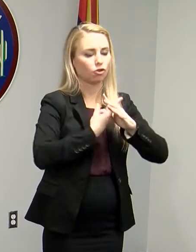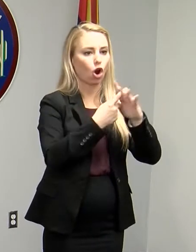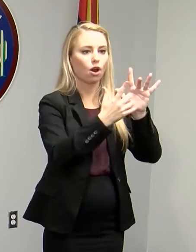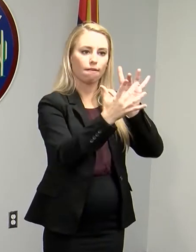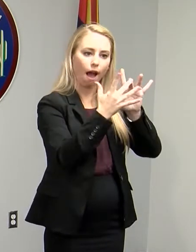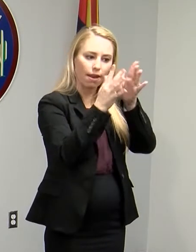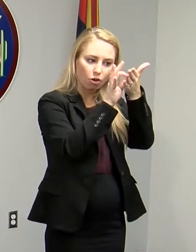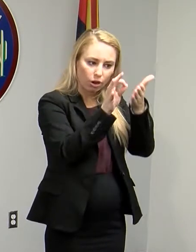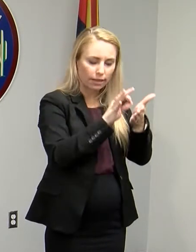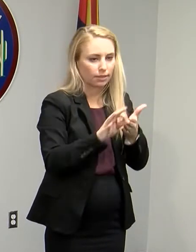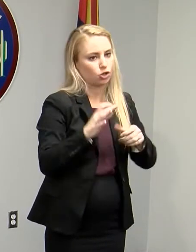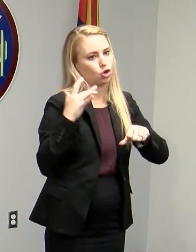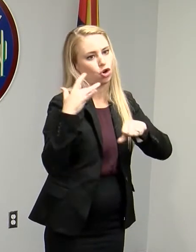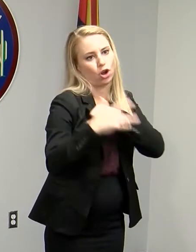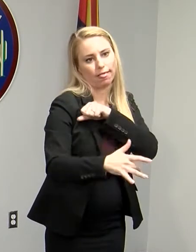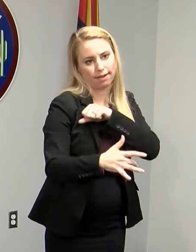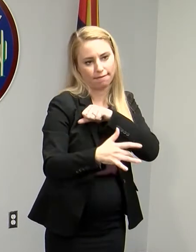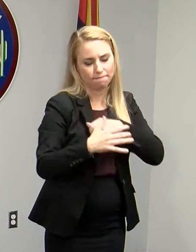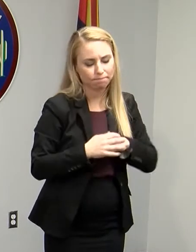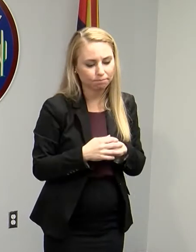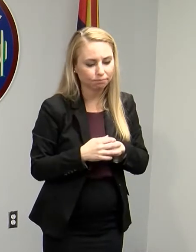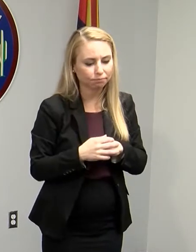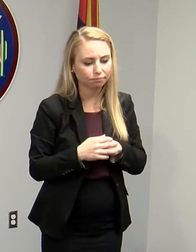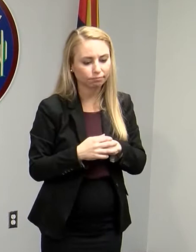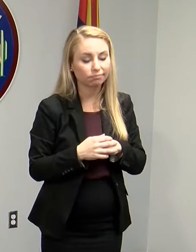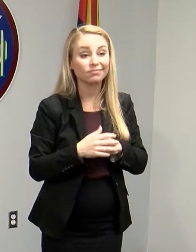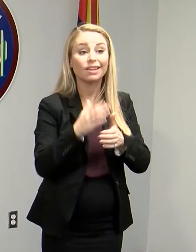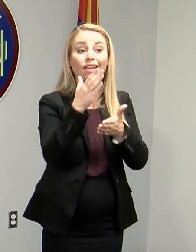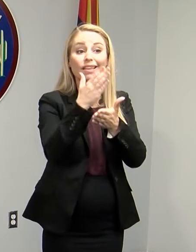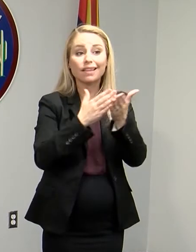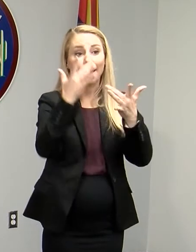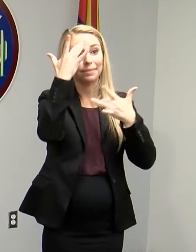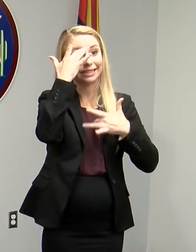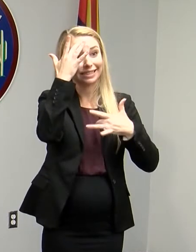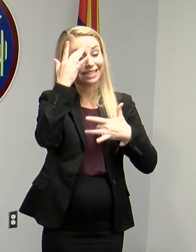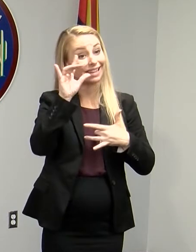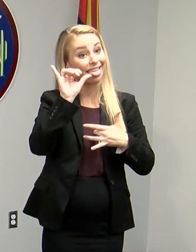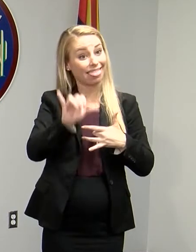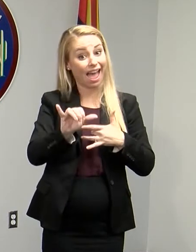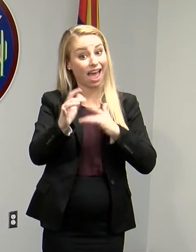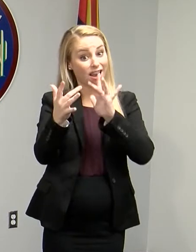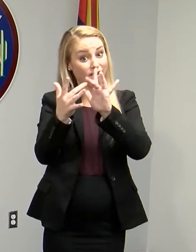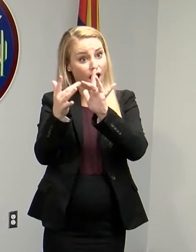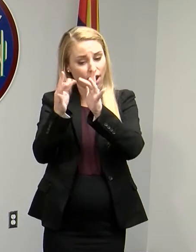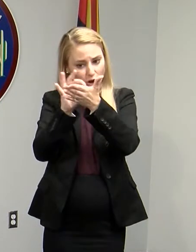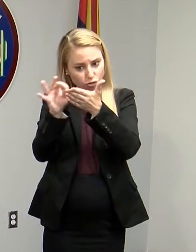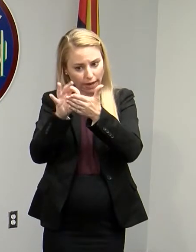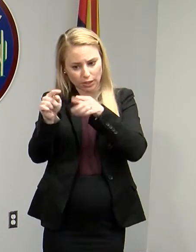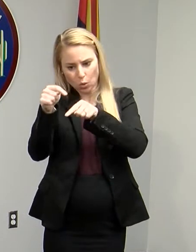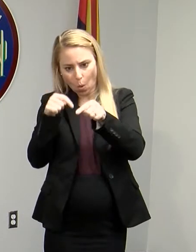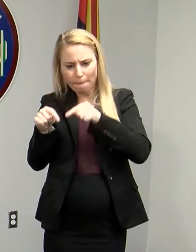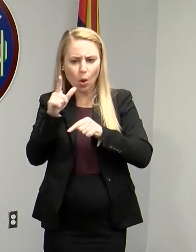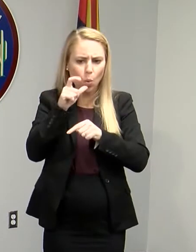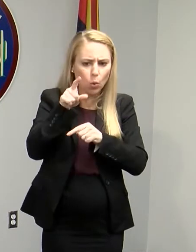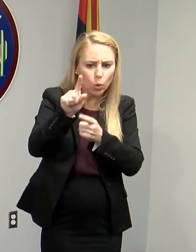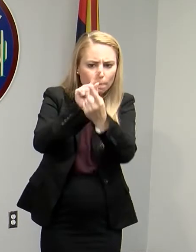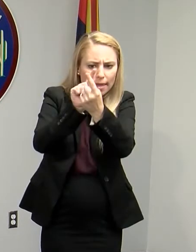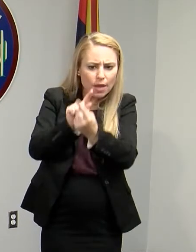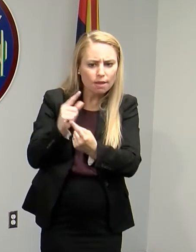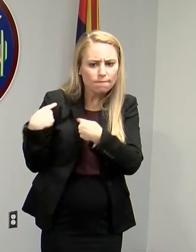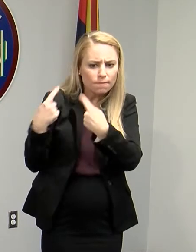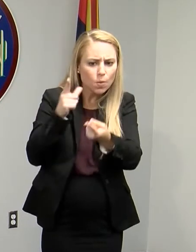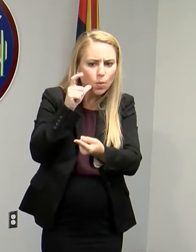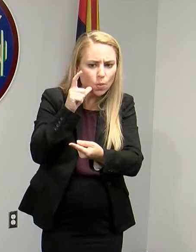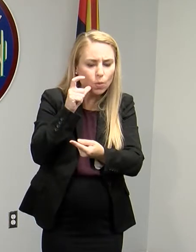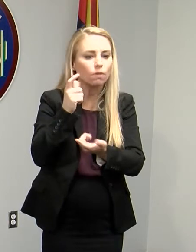infectious diseases. For certain diseases, it can be one of the most effective tools in our toolbox. For example,